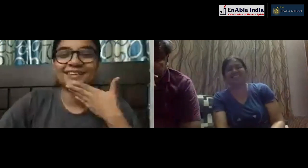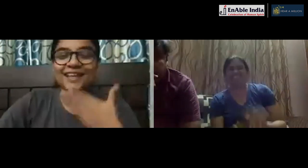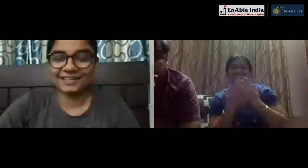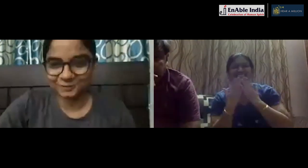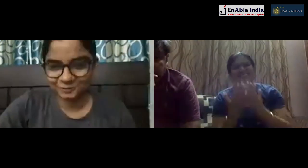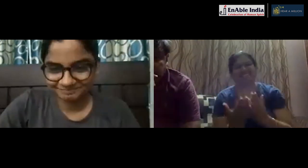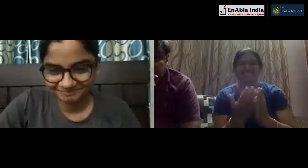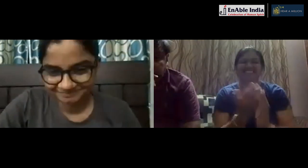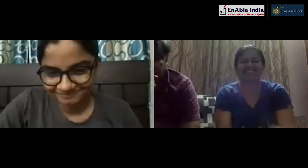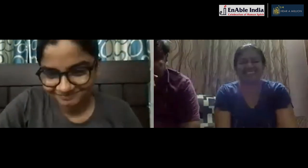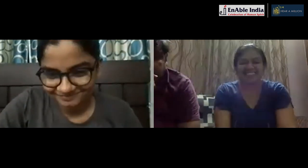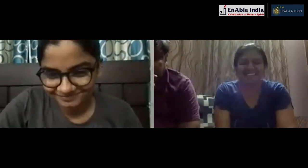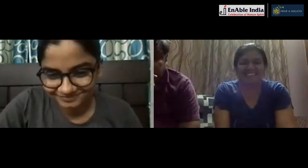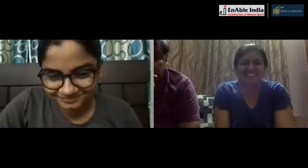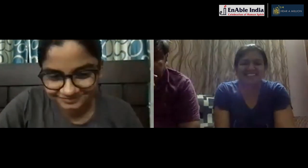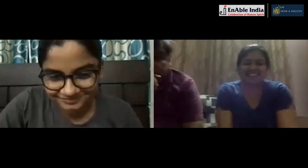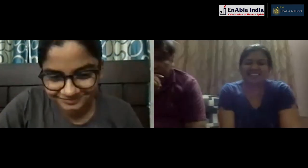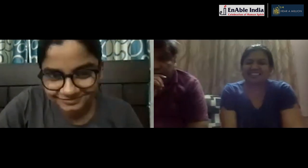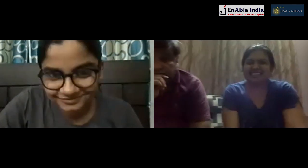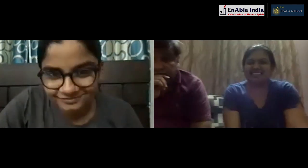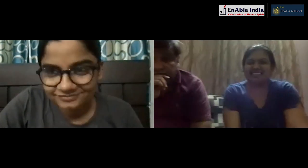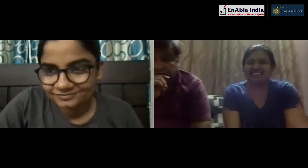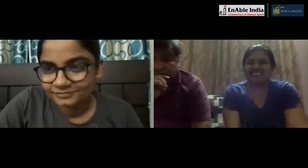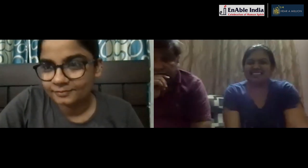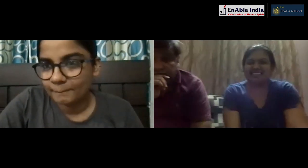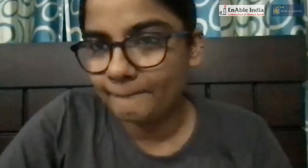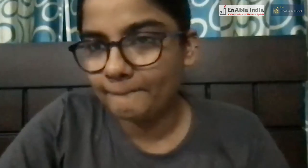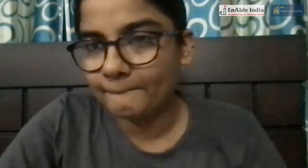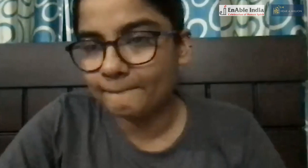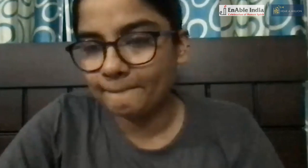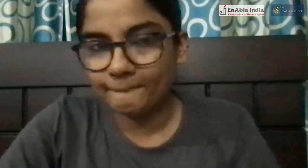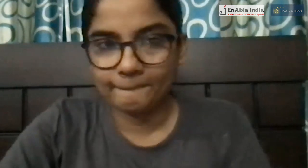not the doctor. Okay, thank you.